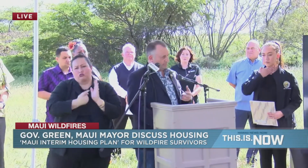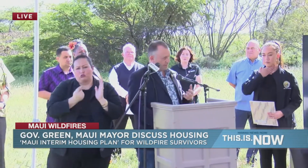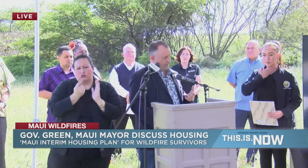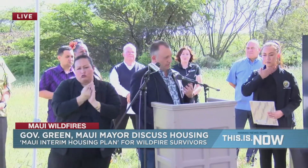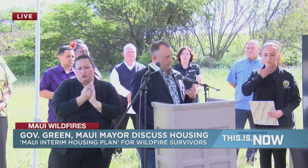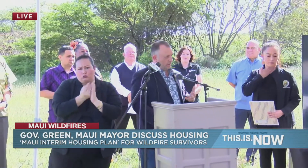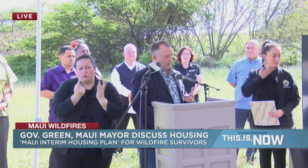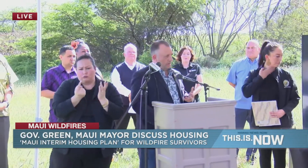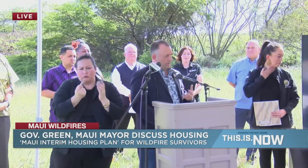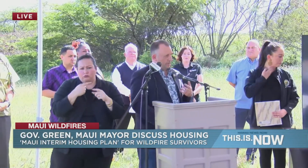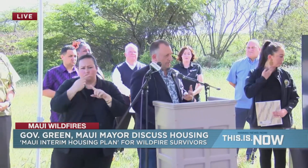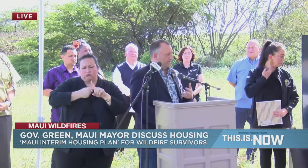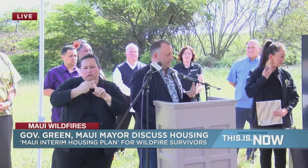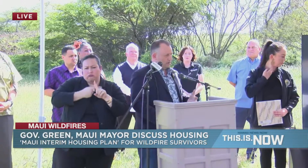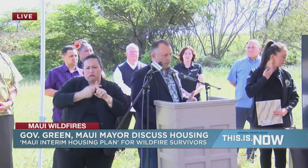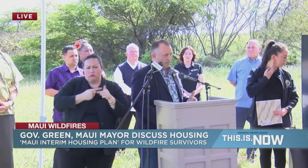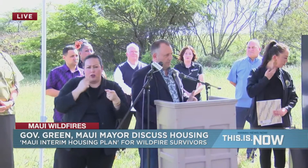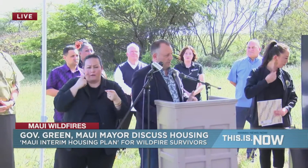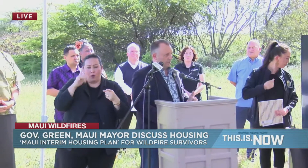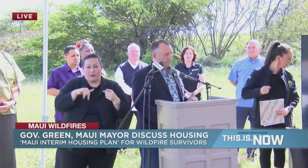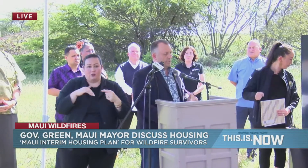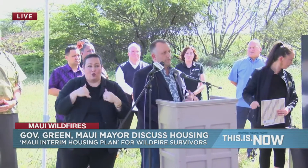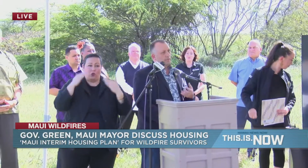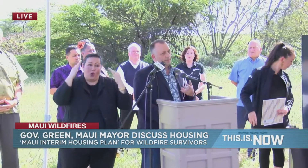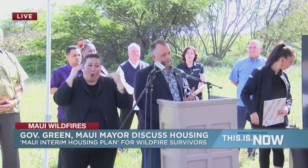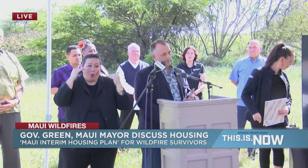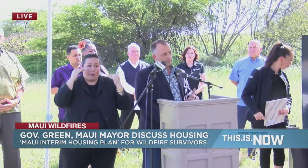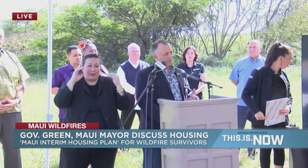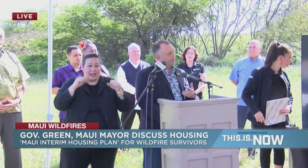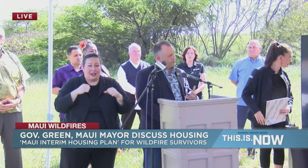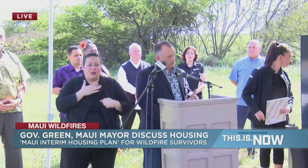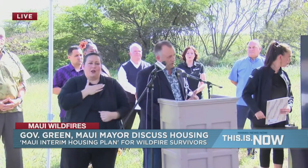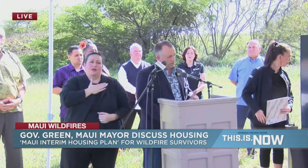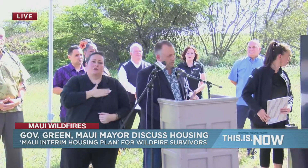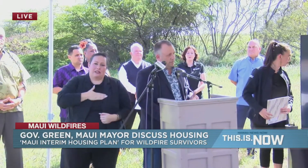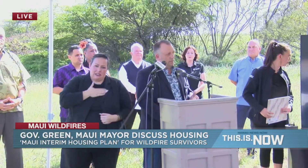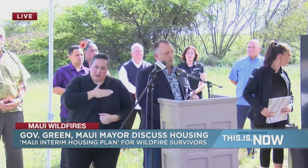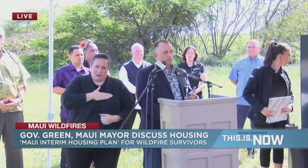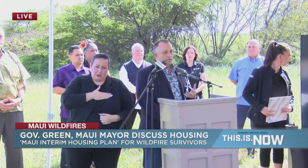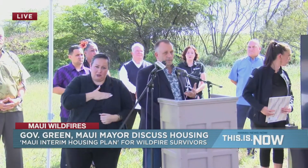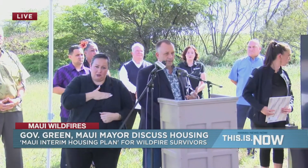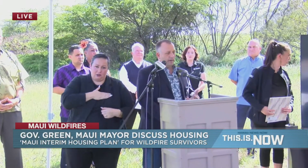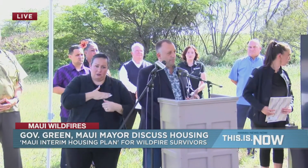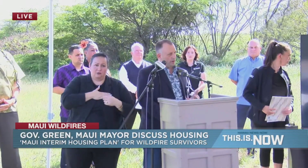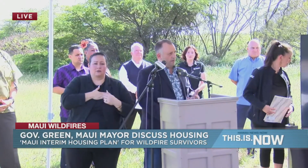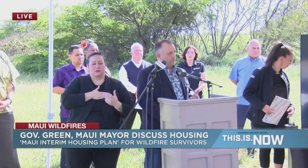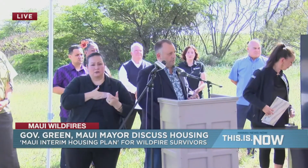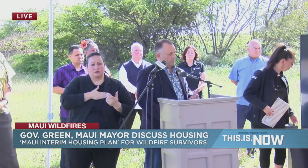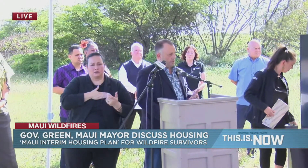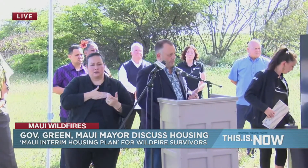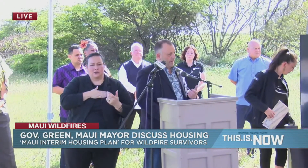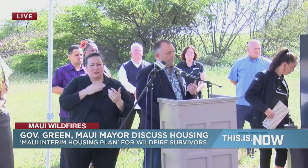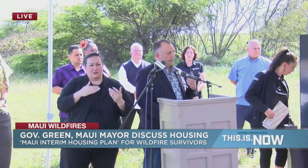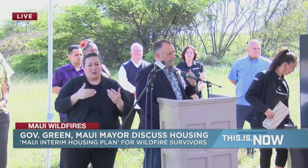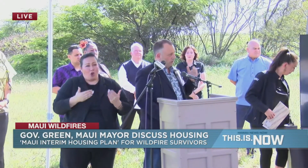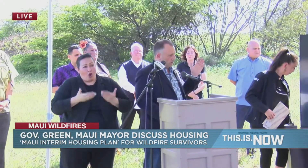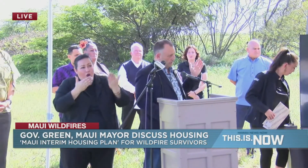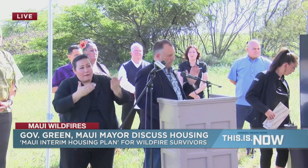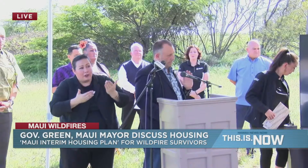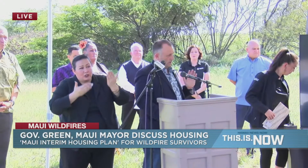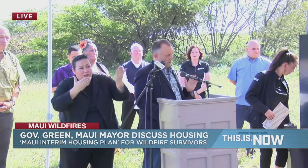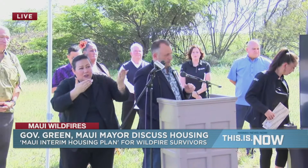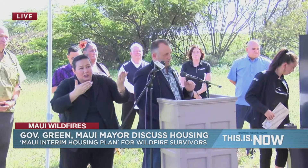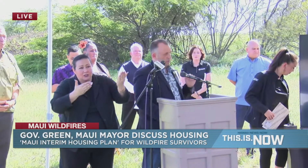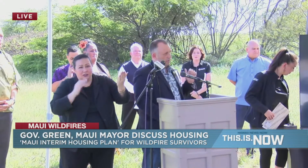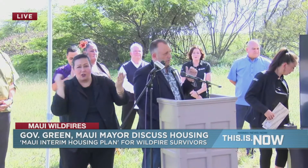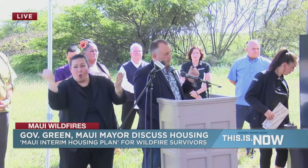we can make an appeal, and I'll say it, and I know a lot of people are going to say, please look into your hearts. Take up the offers that are being made by all